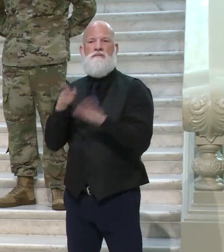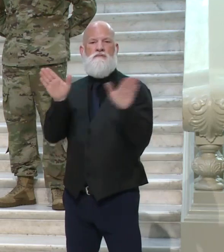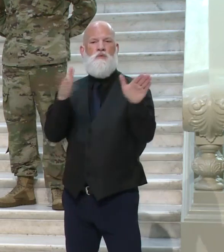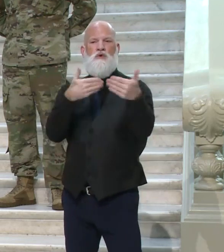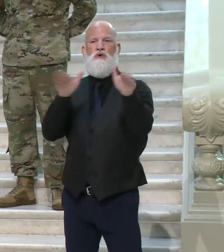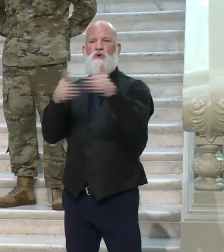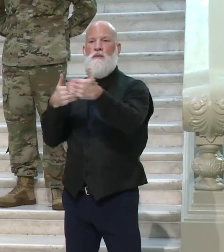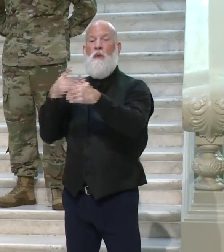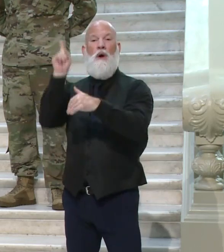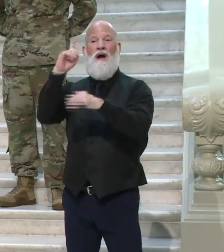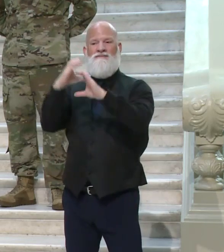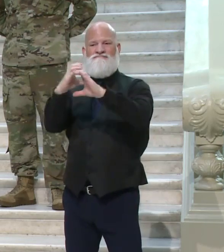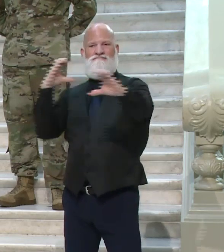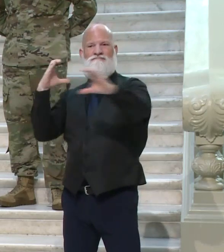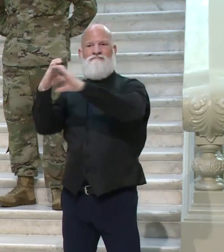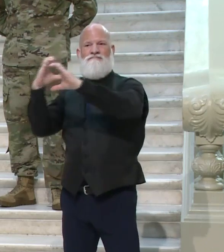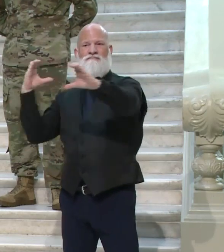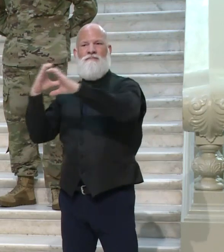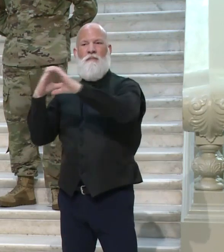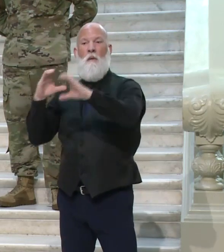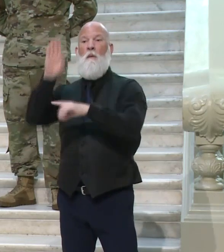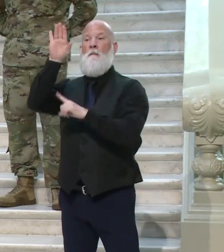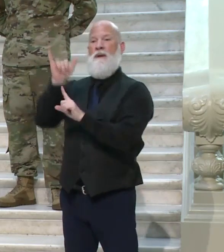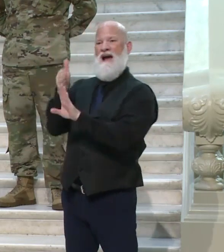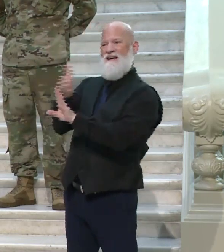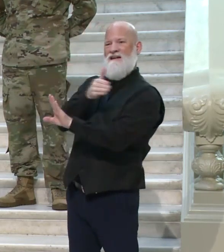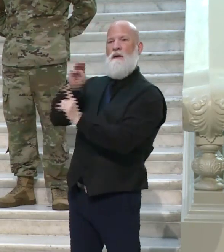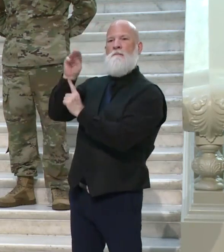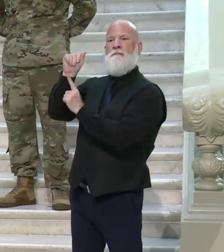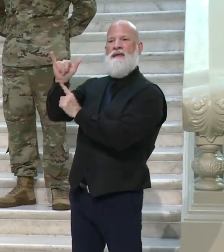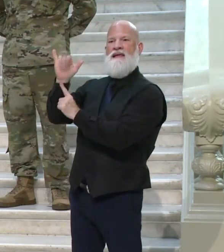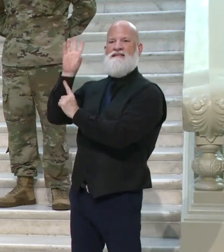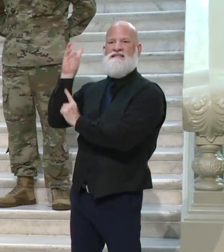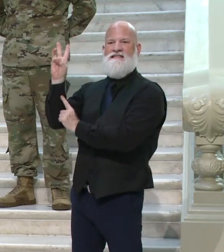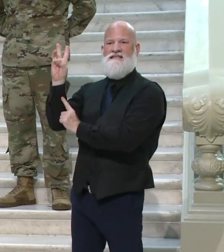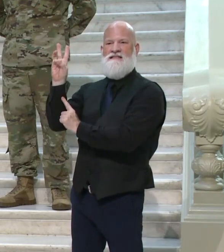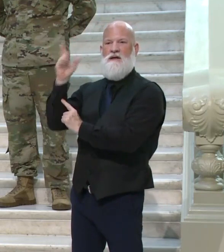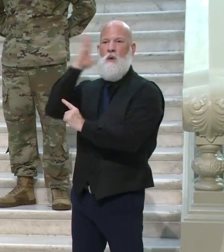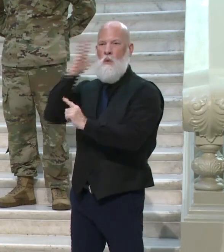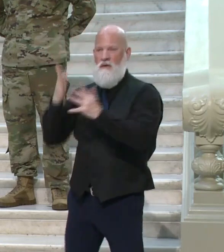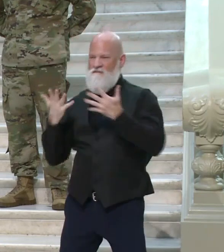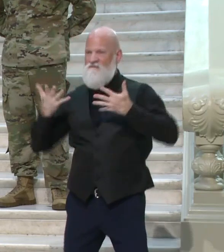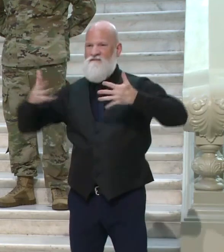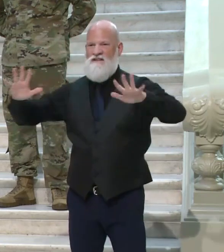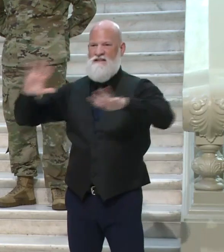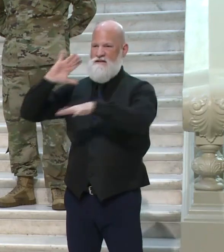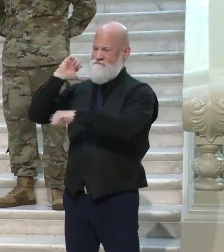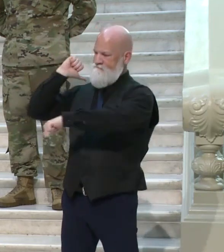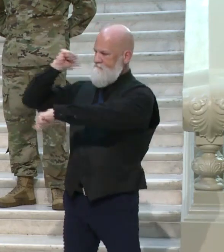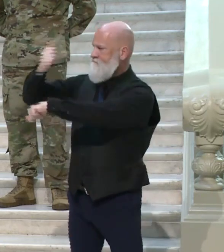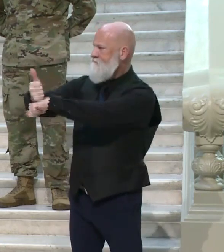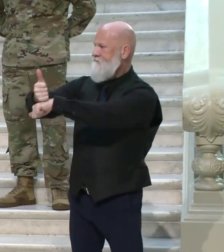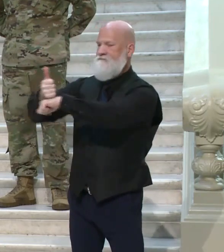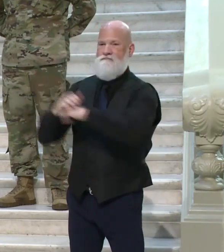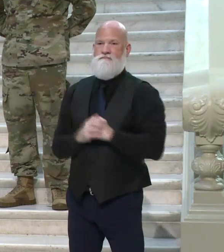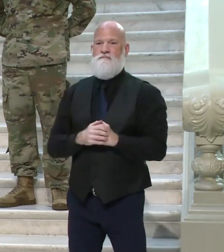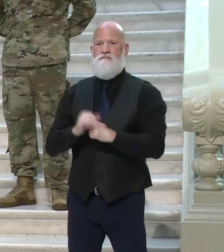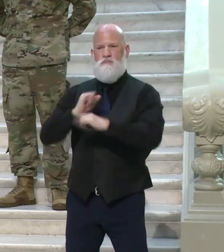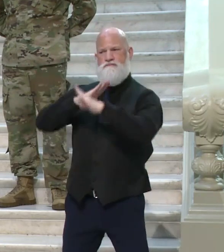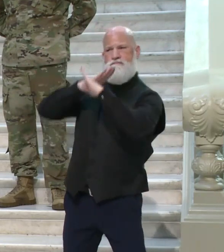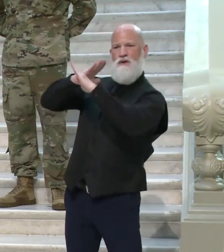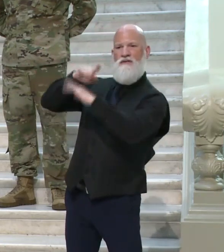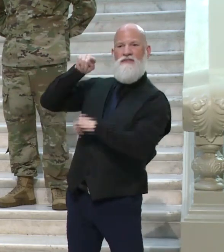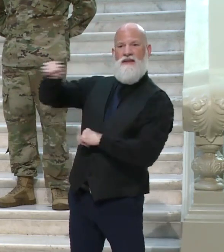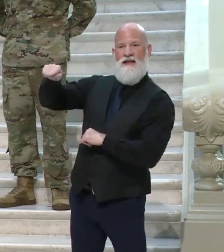May 6, we will complete installation of units at Phoebe Putney Memorial Hospital in Albany, Floyd